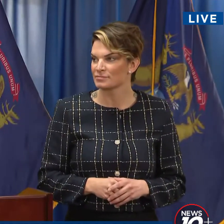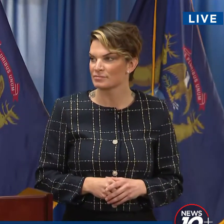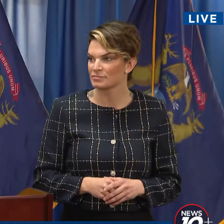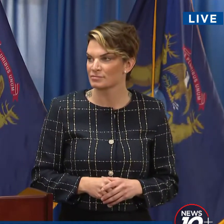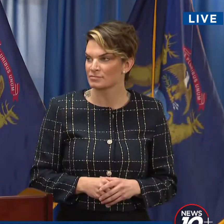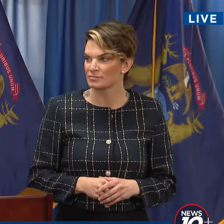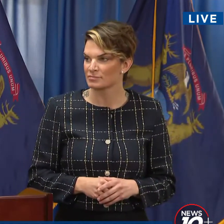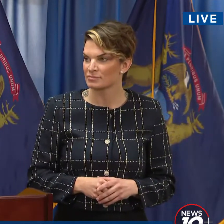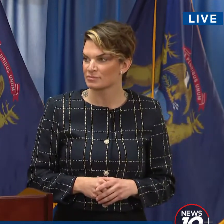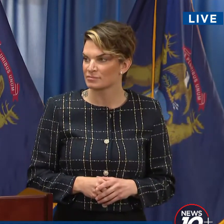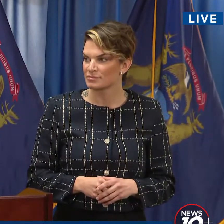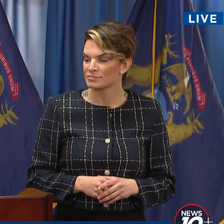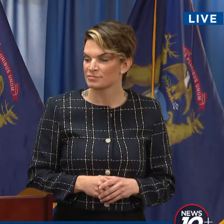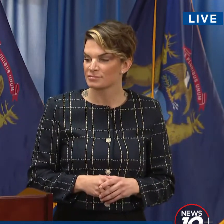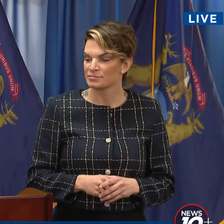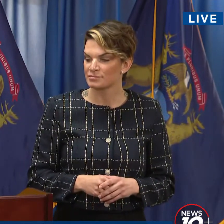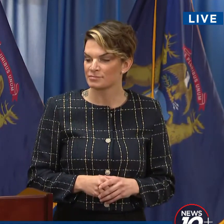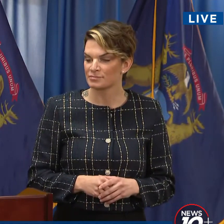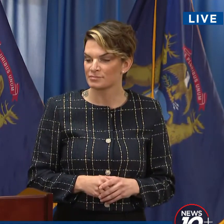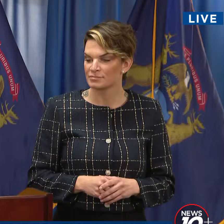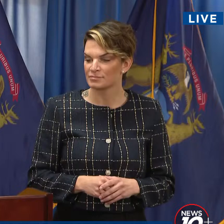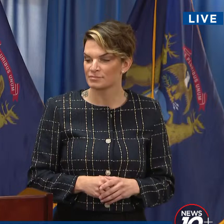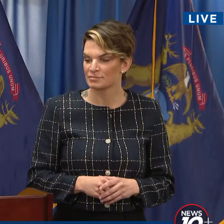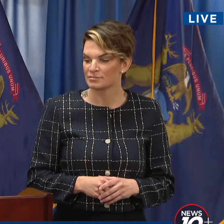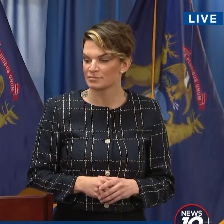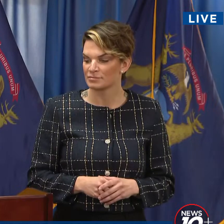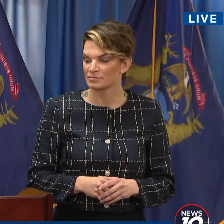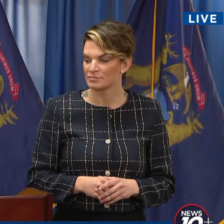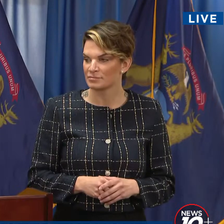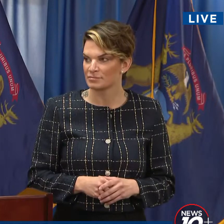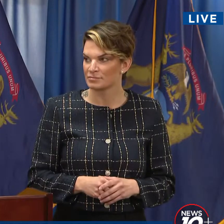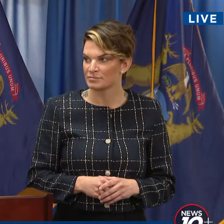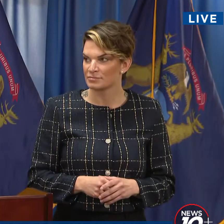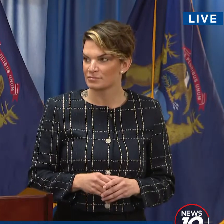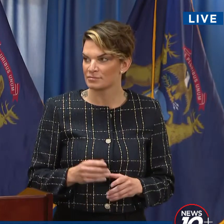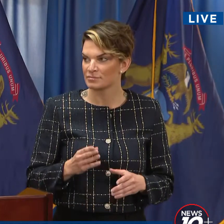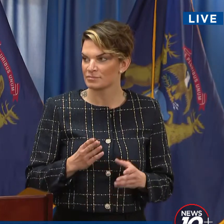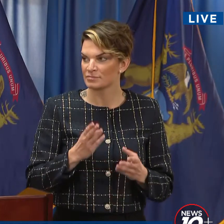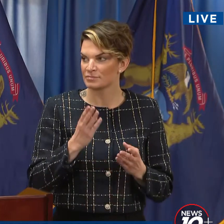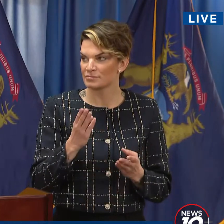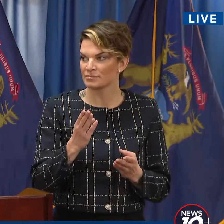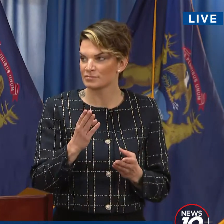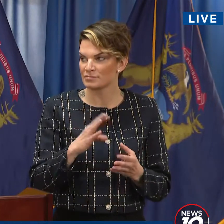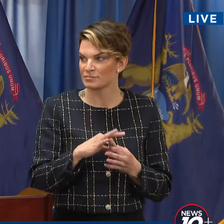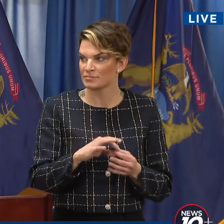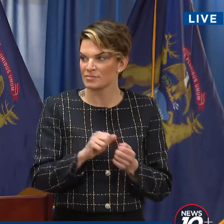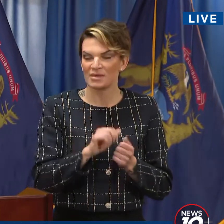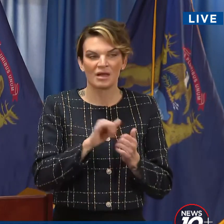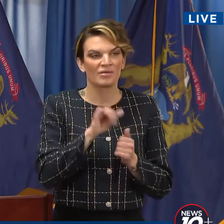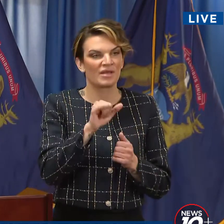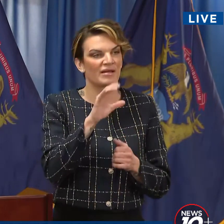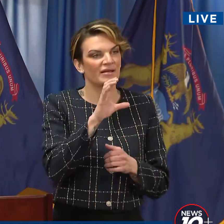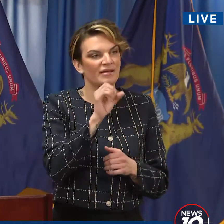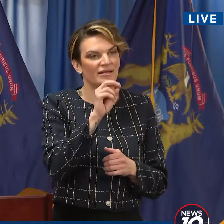do you have any recommendations as to what could be done to speed along the counting process? Because Yeah. a lot of other states did